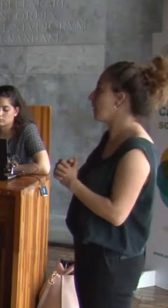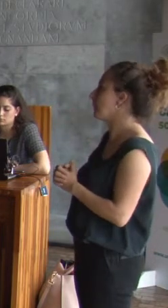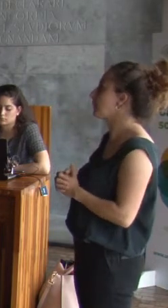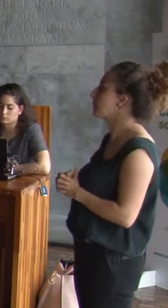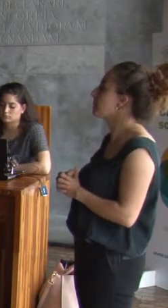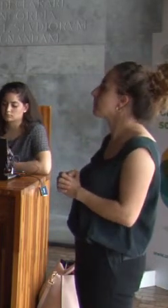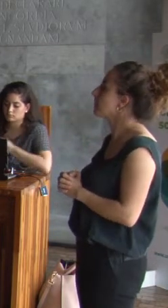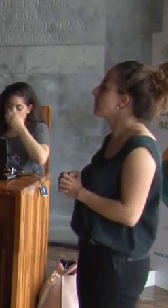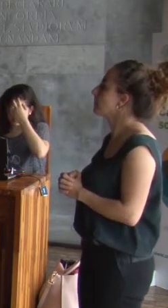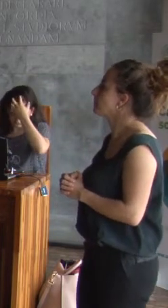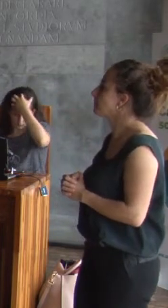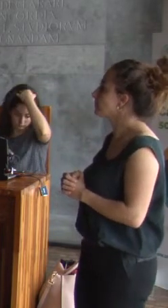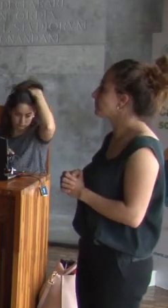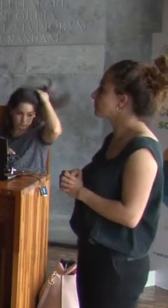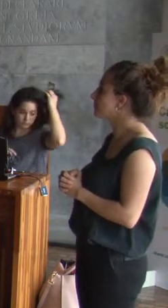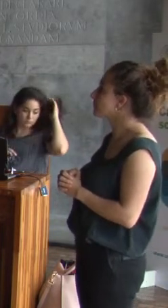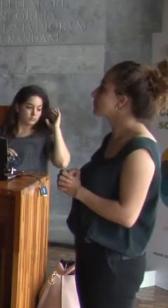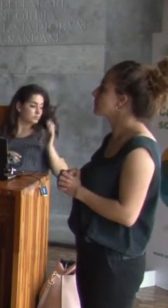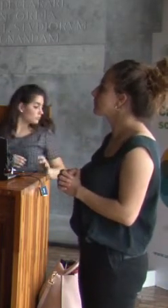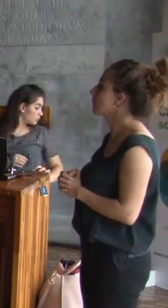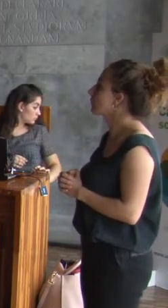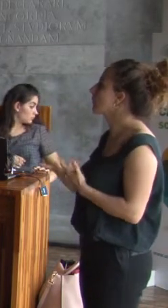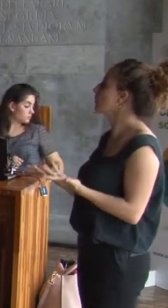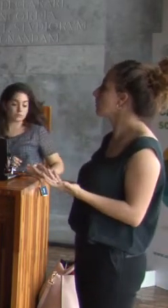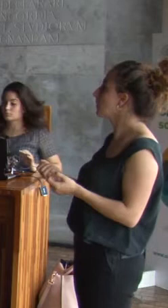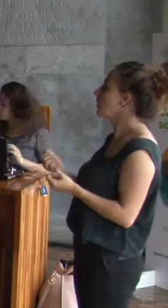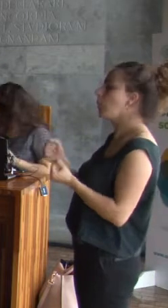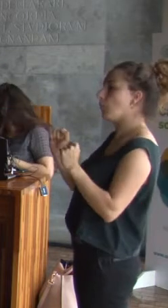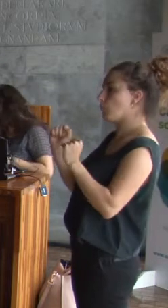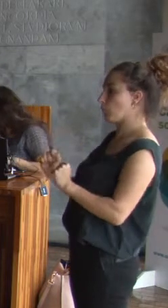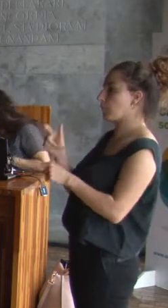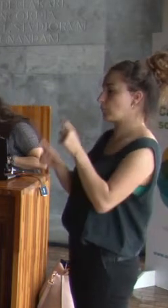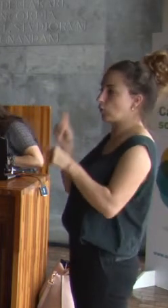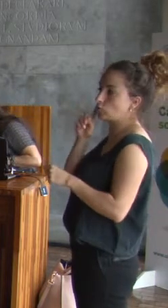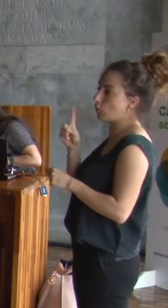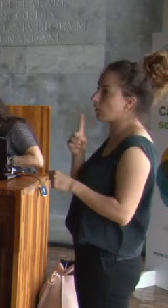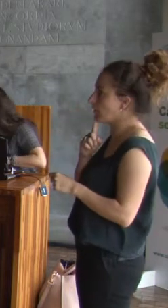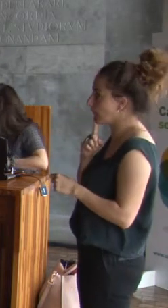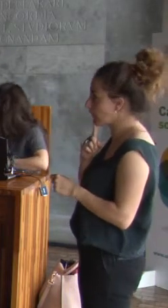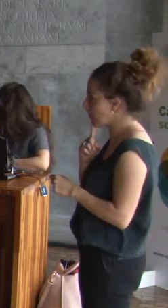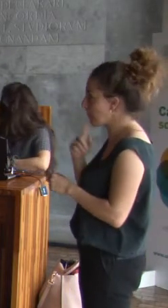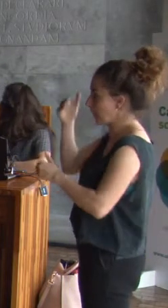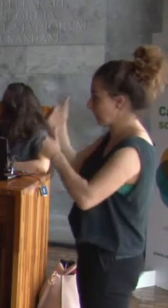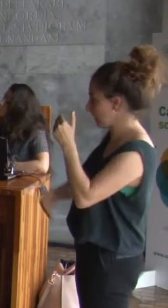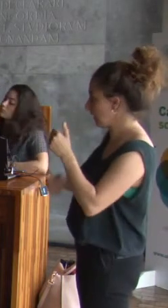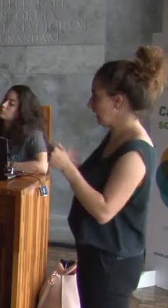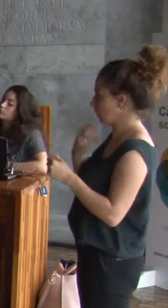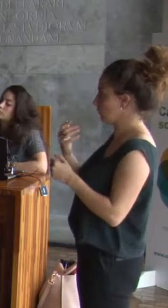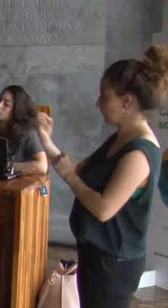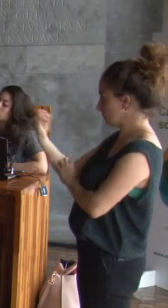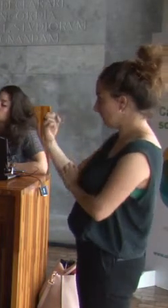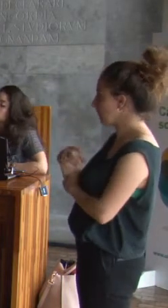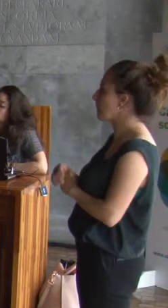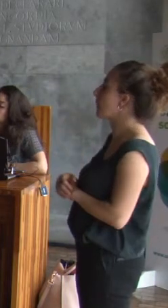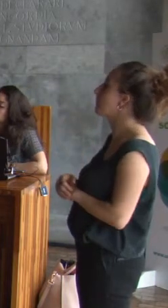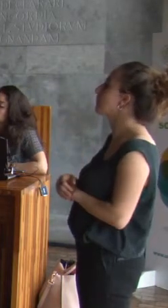So, for example, people who are deaf and who've had limited exposure to language, people who